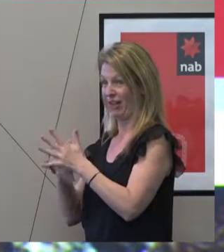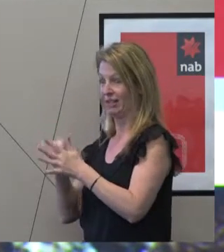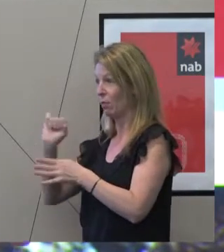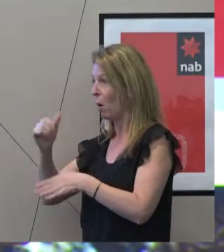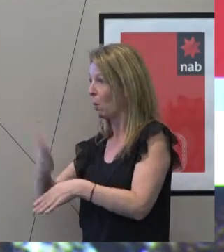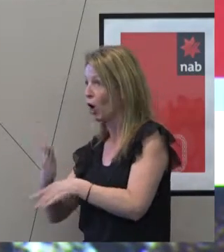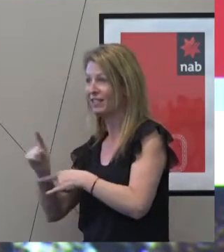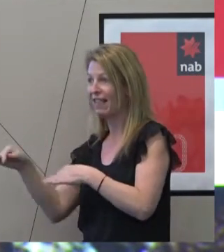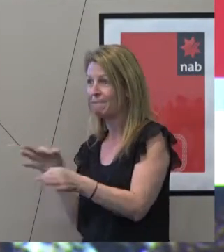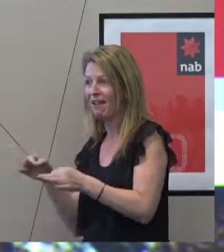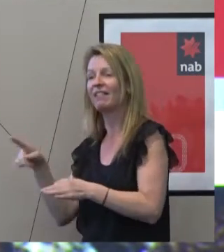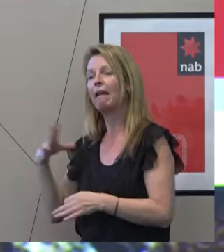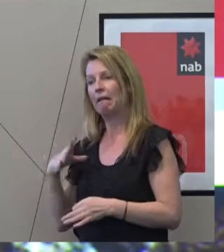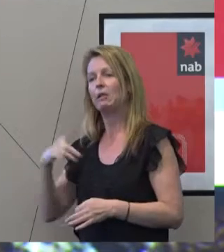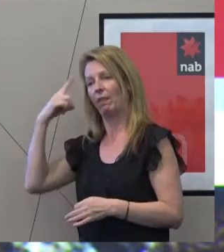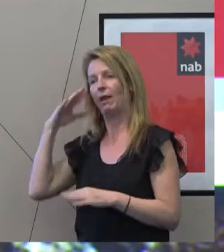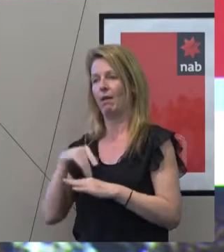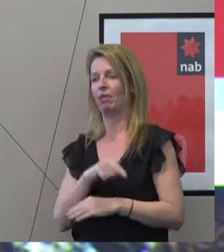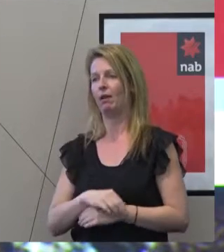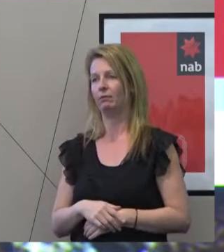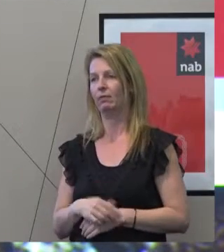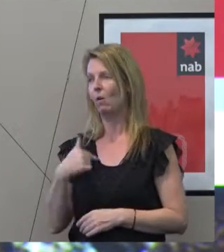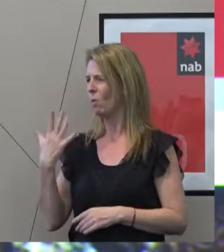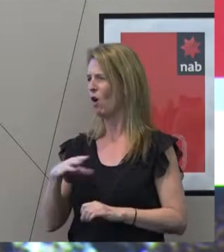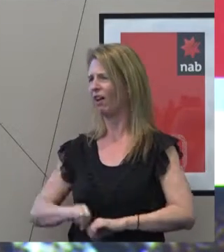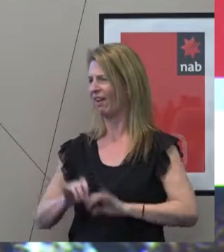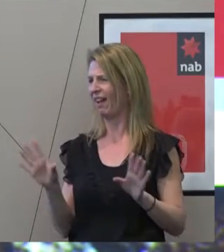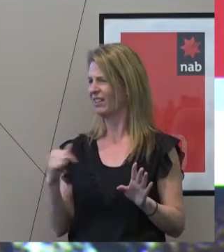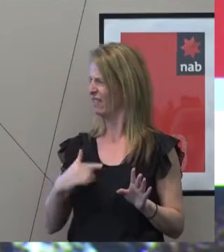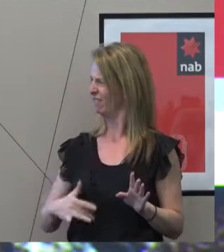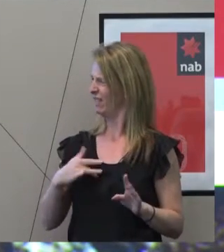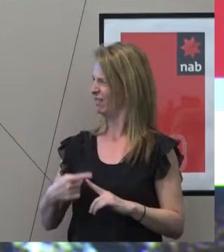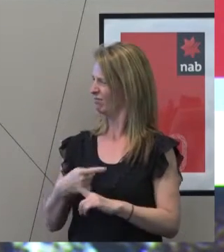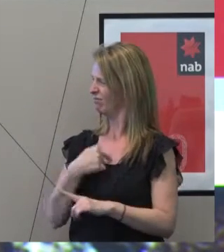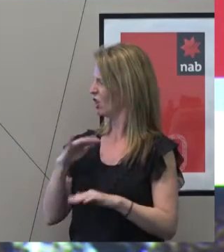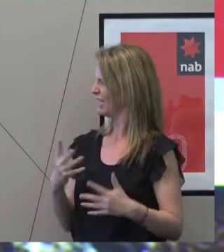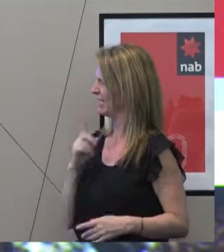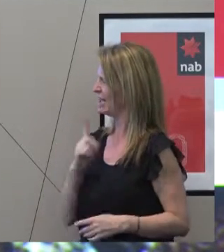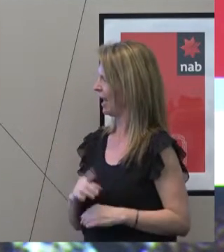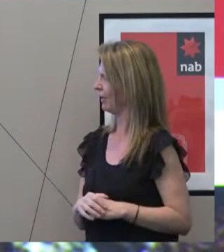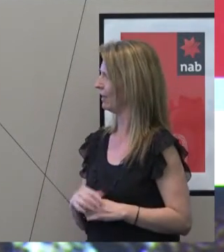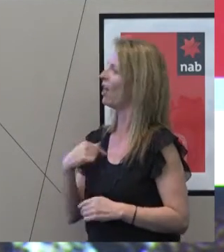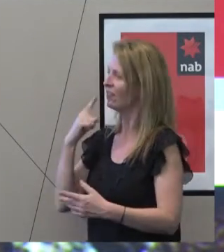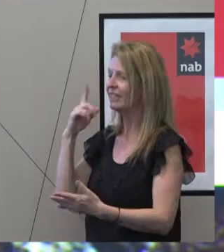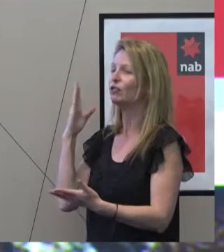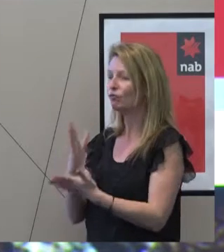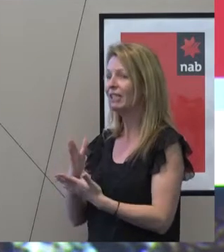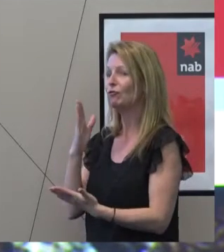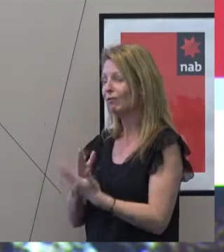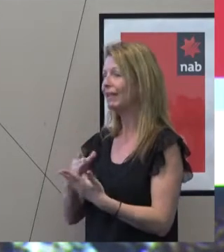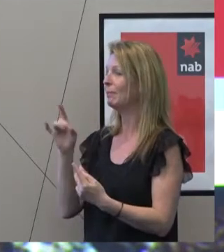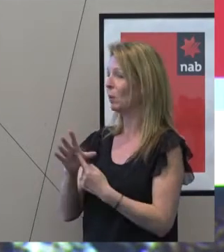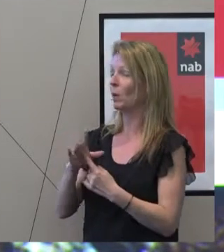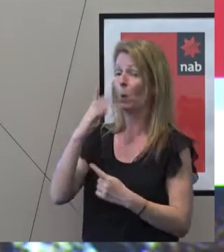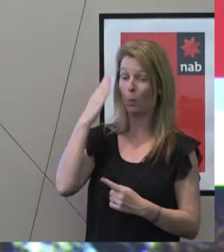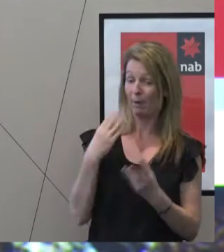the planners need to think about that. I just want to make that clear, because I don't think I covered that. That's a really, really important fact, that women with